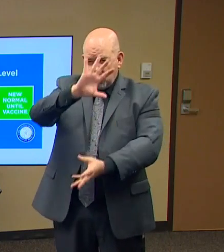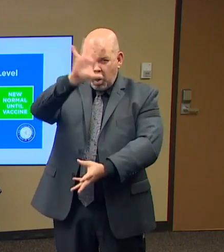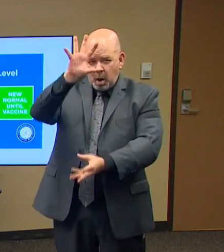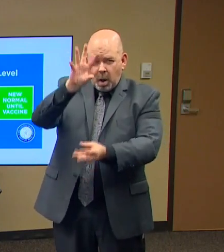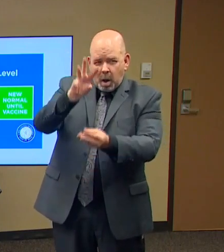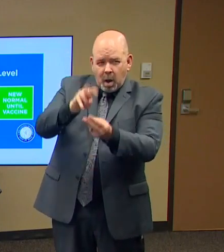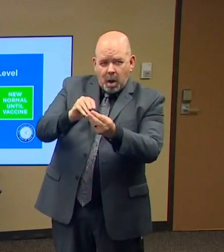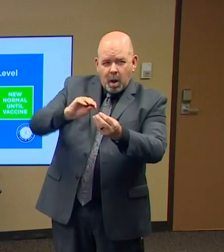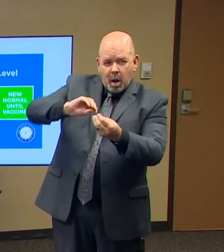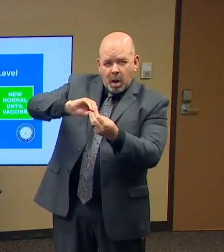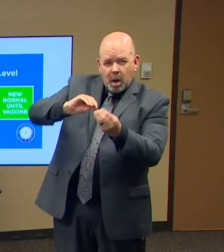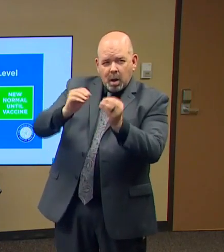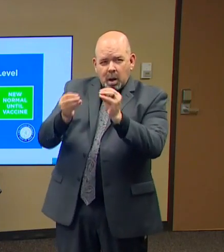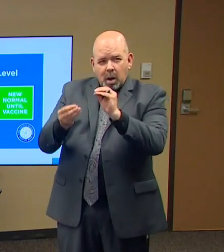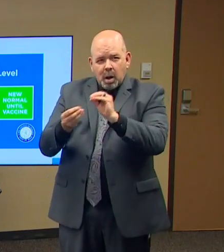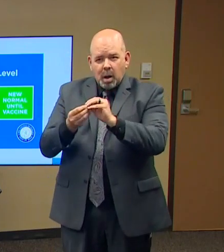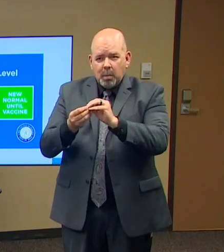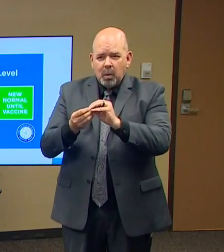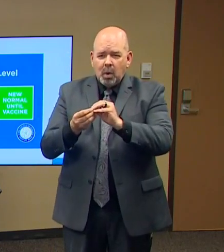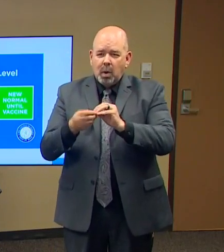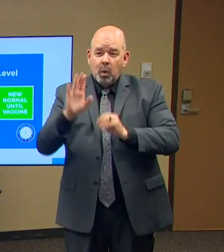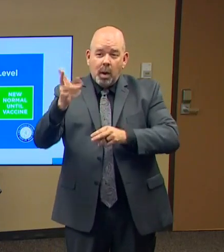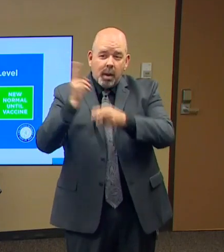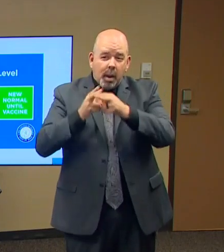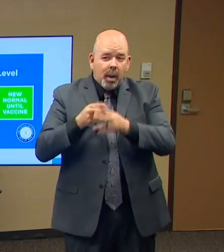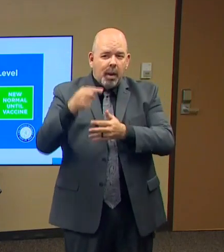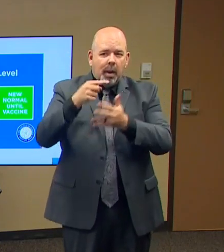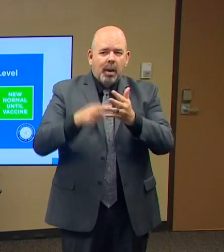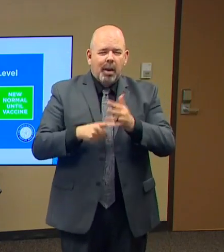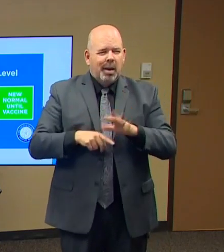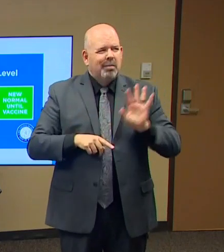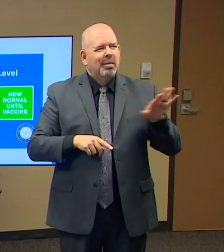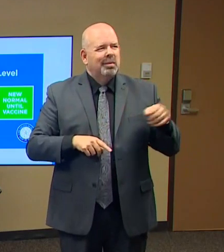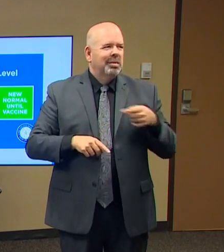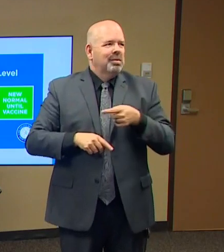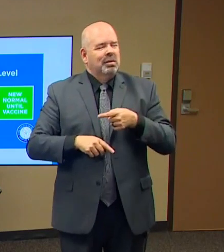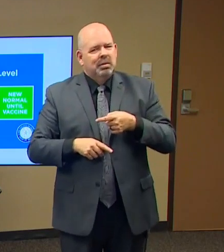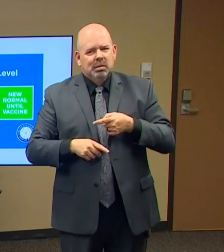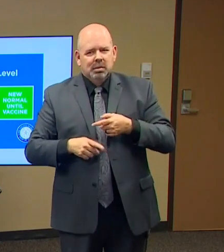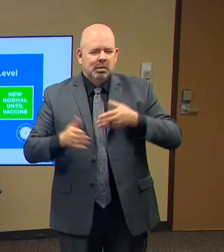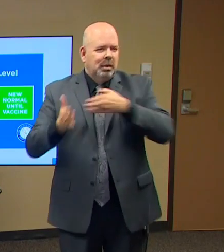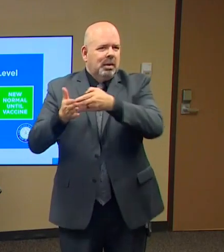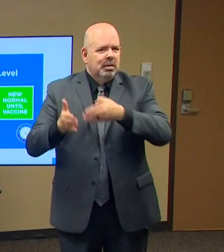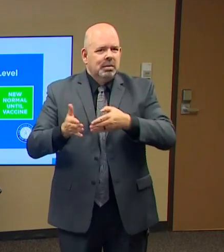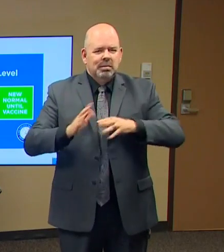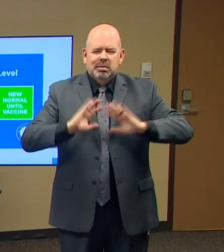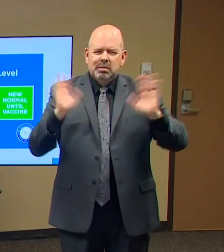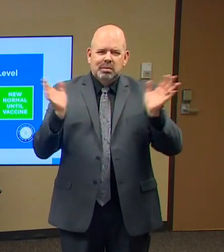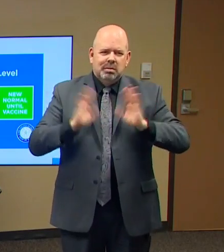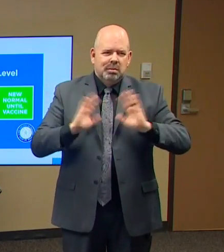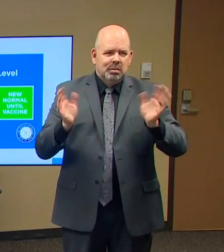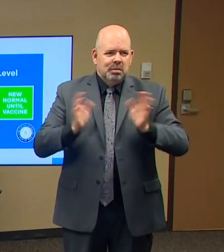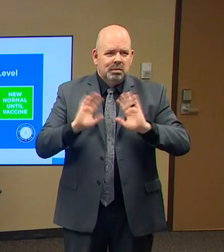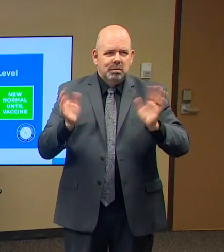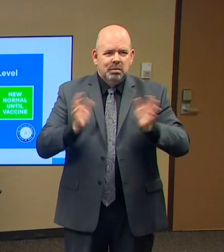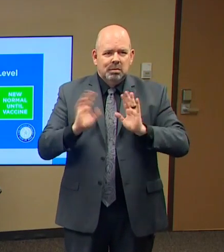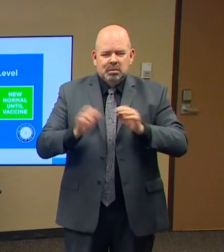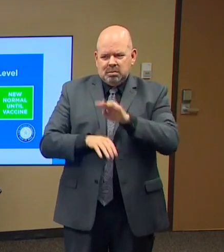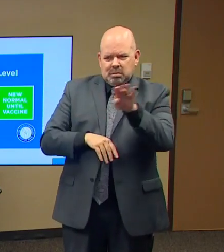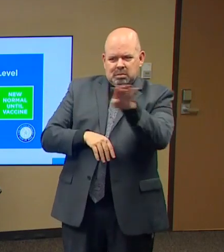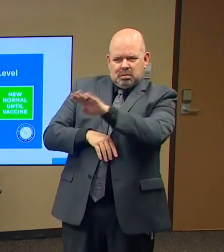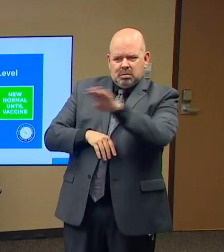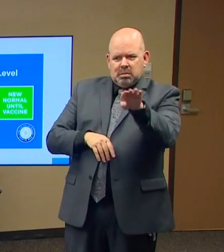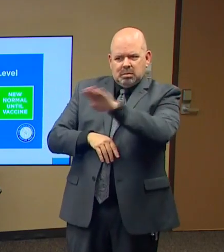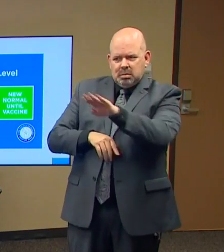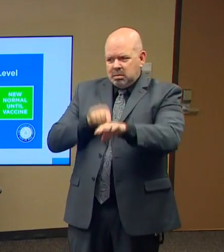of we're not trying to single out because again we fully support people having the opportunity to express their opinion. We're